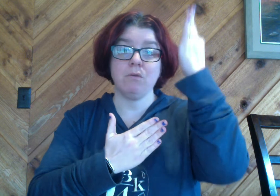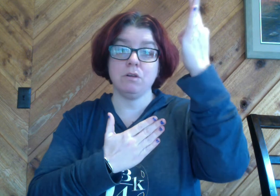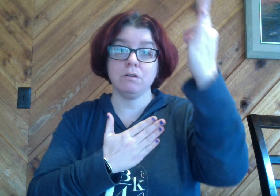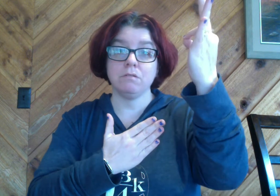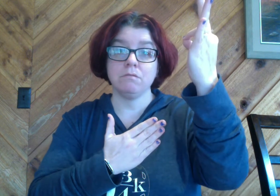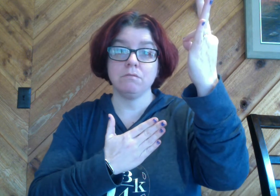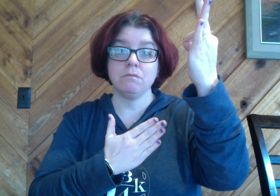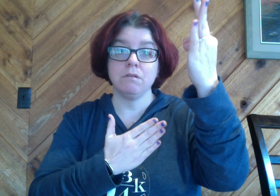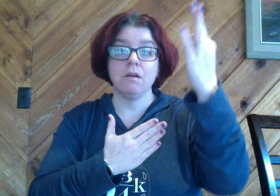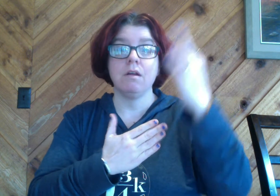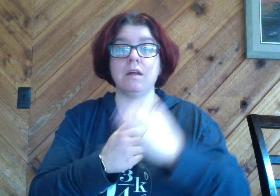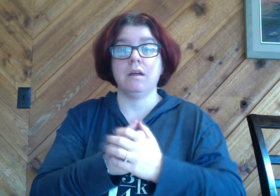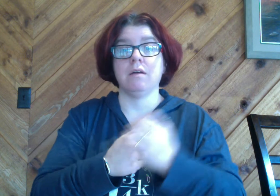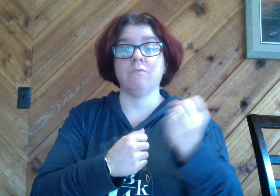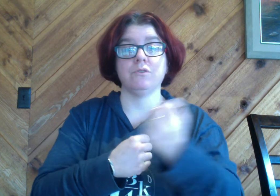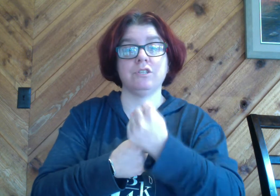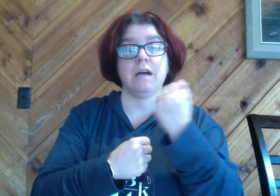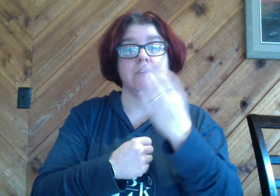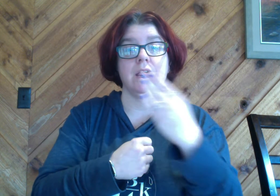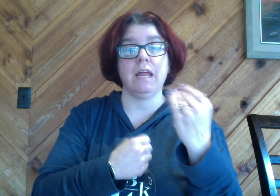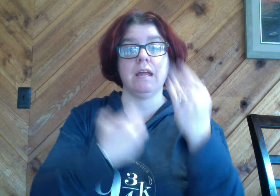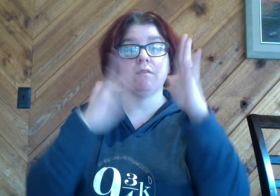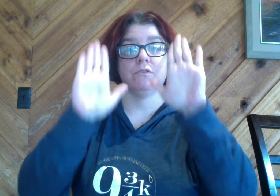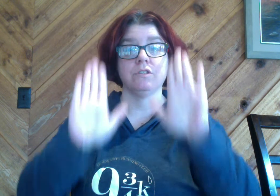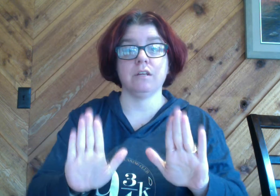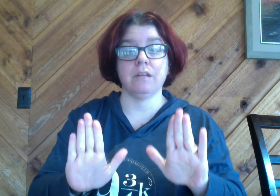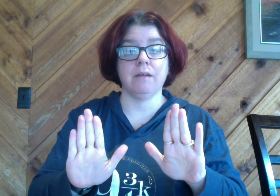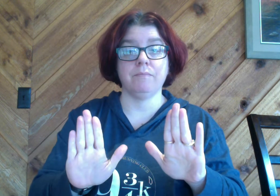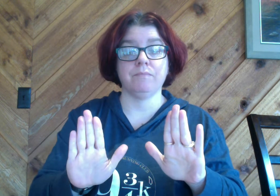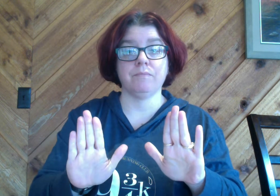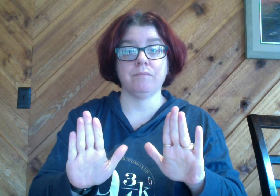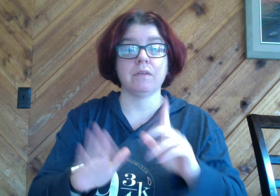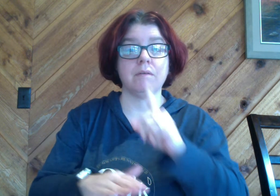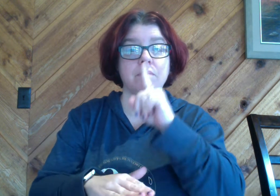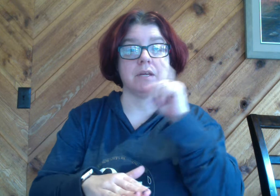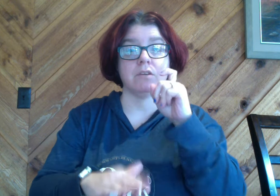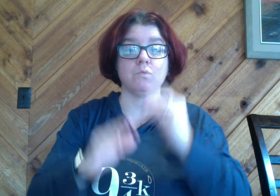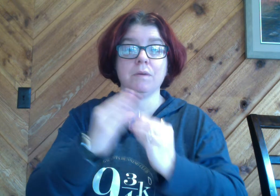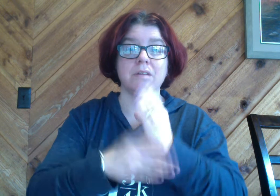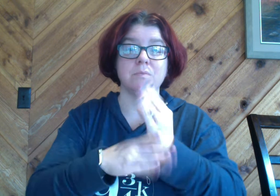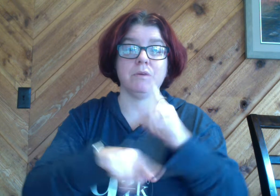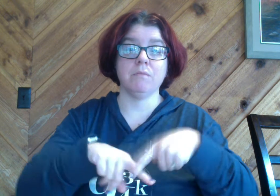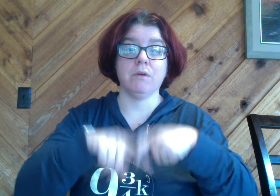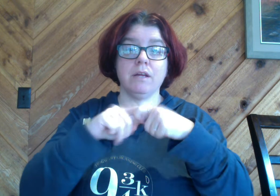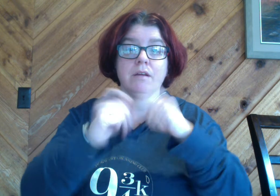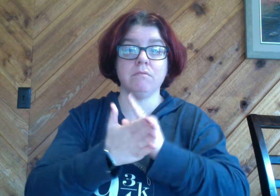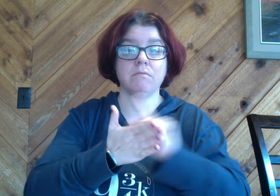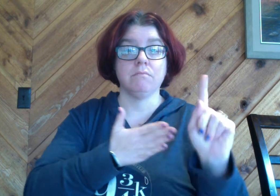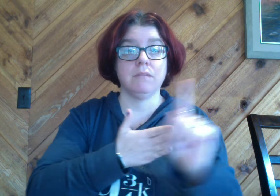outlook for Saturday and for Sunday, because we'll be on spring break next